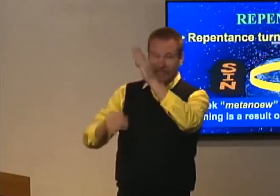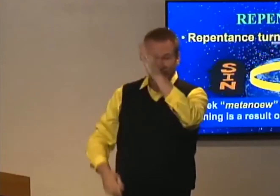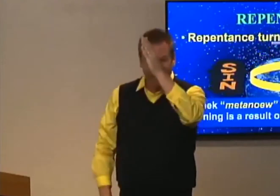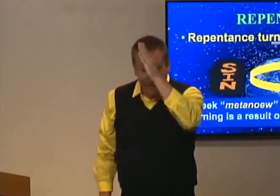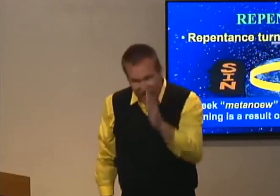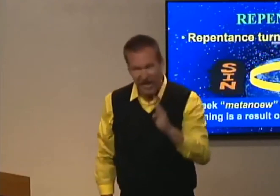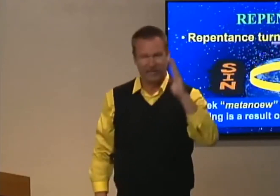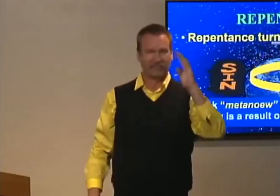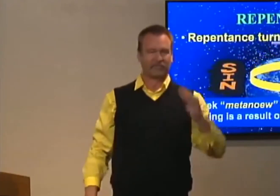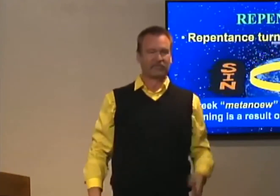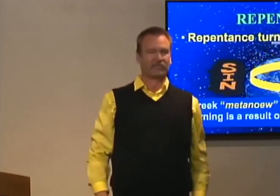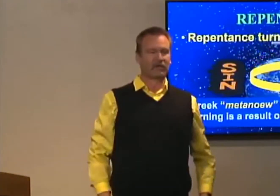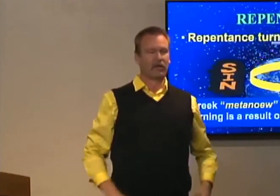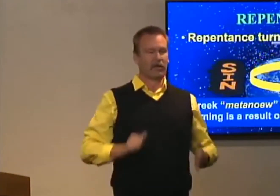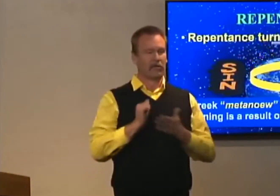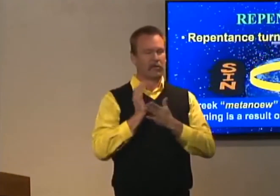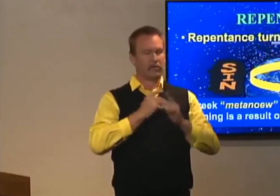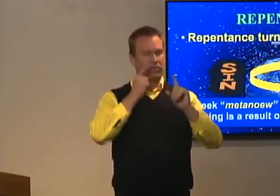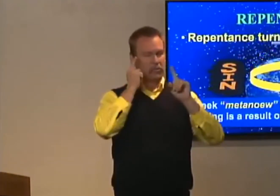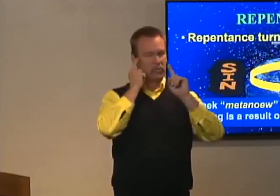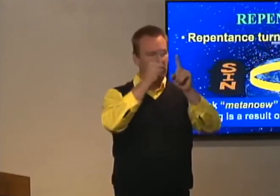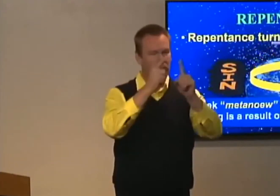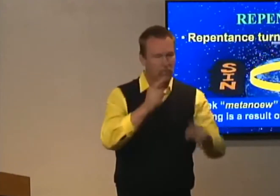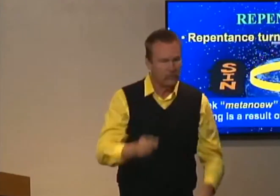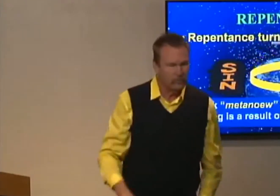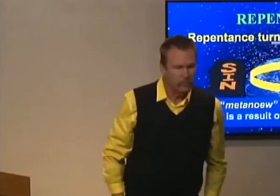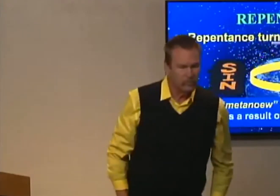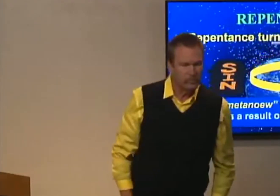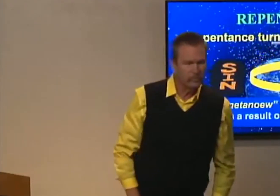Because there will come a time when we will go before God.